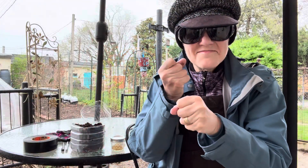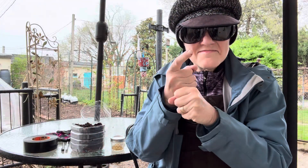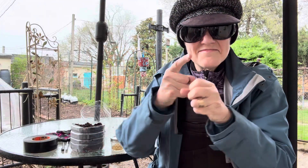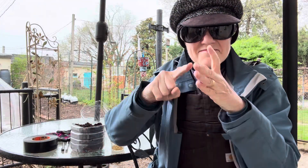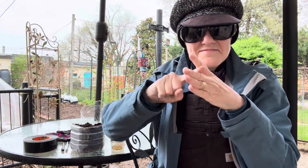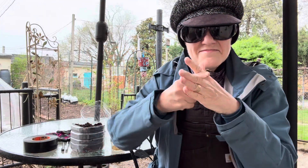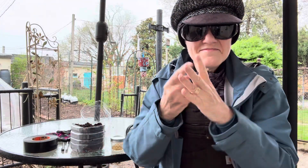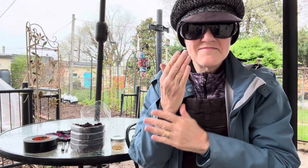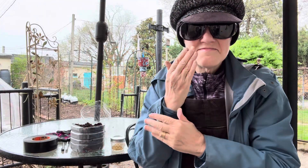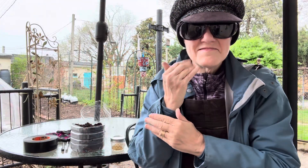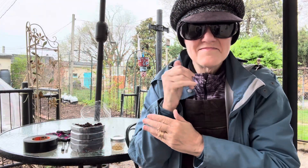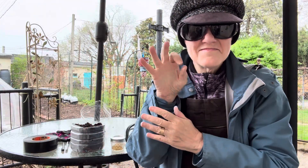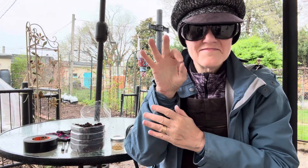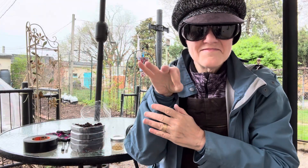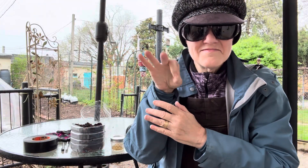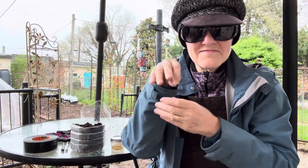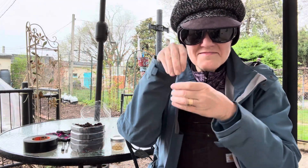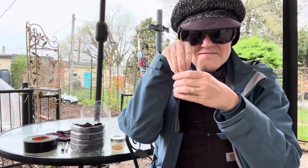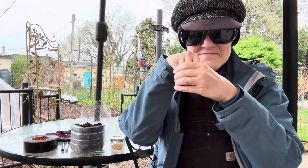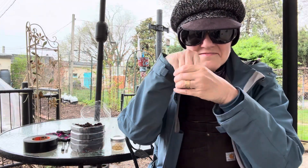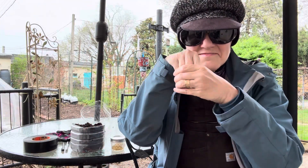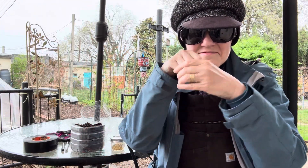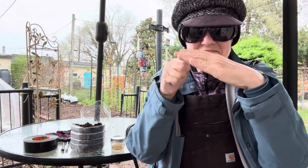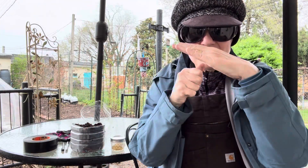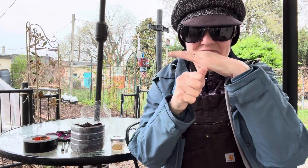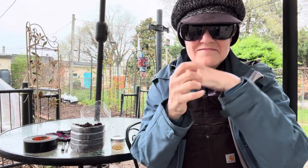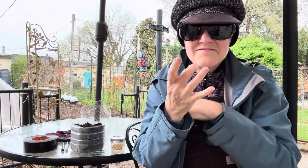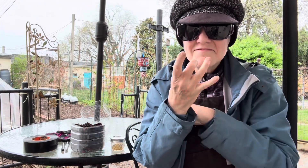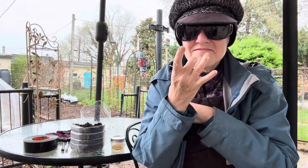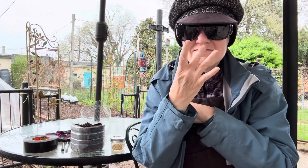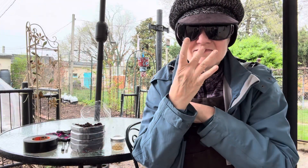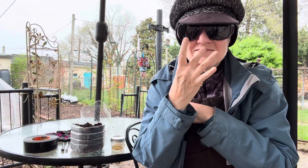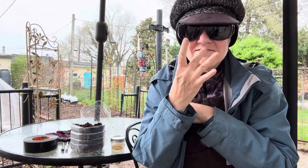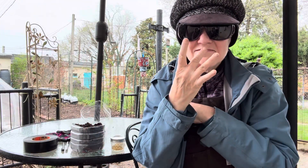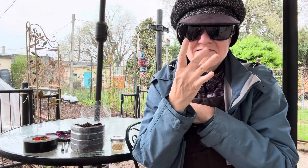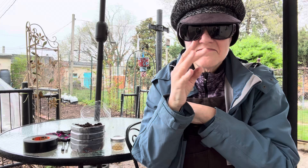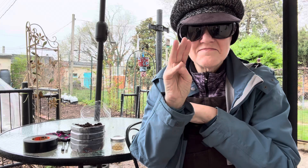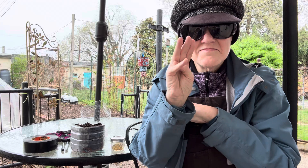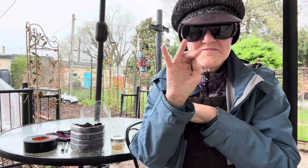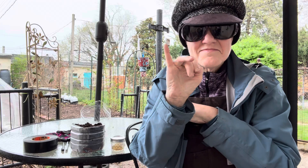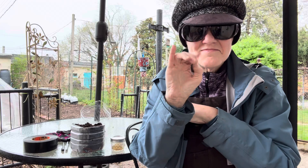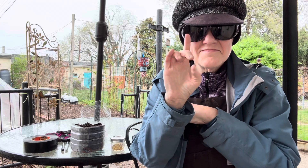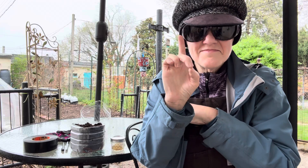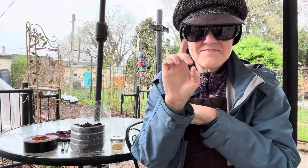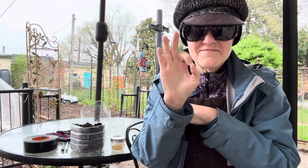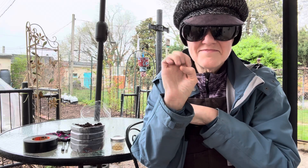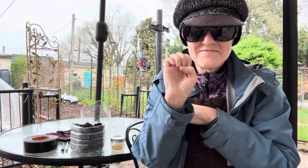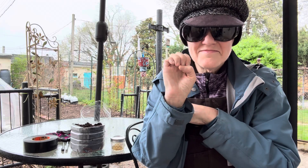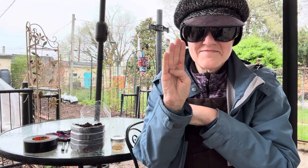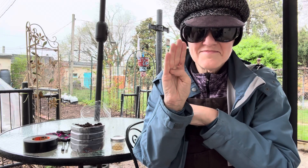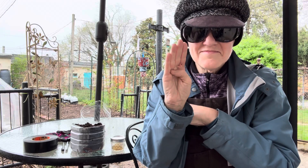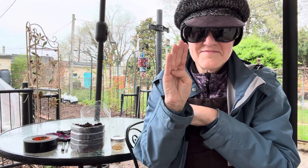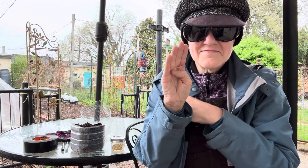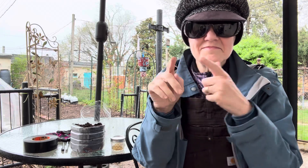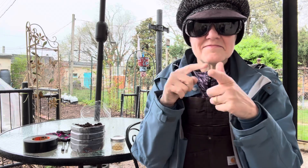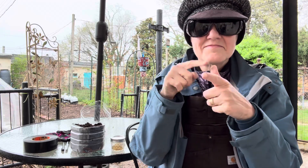Every year I start my sweet peppers inside under lights, mid-February. Then I plant them out into the